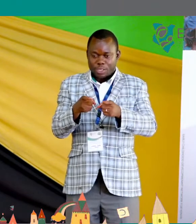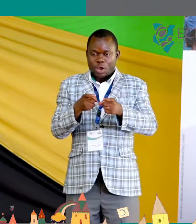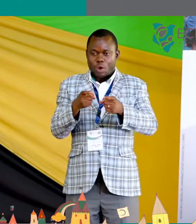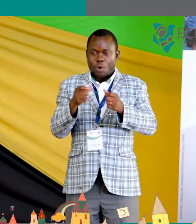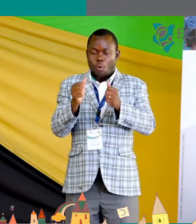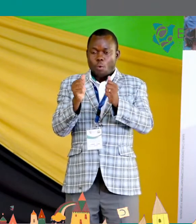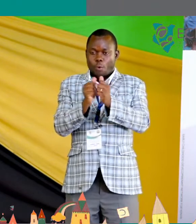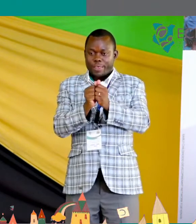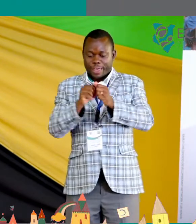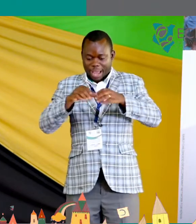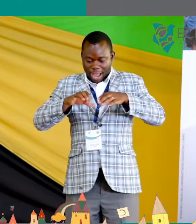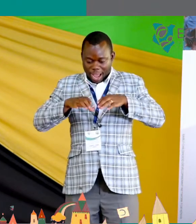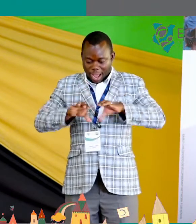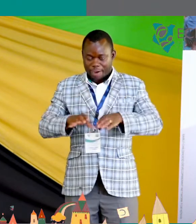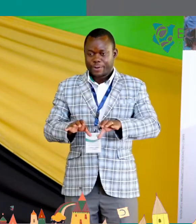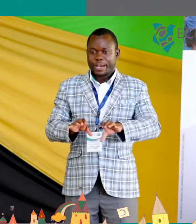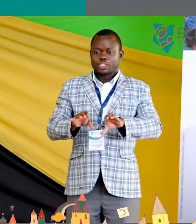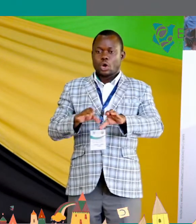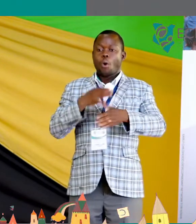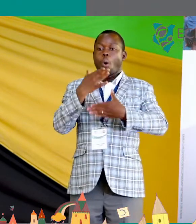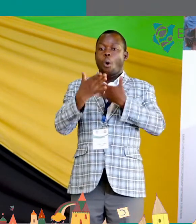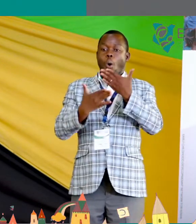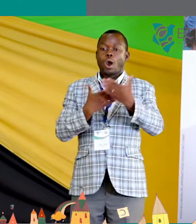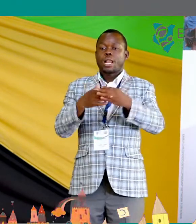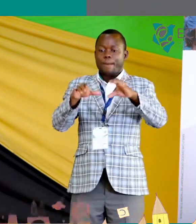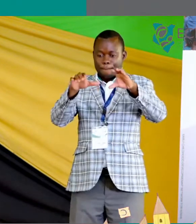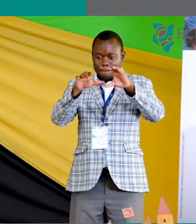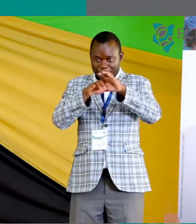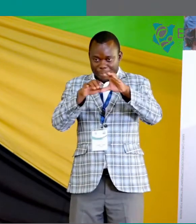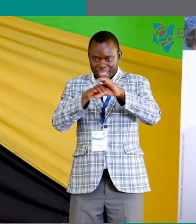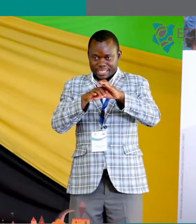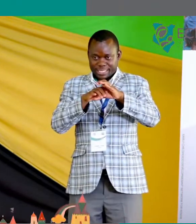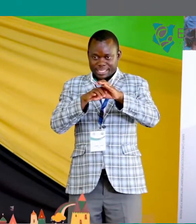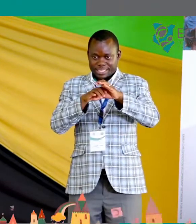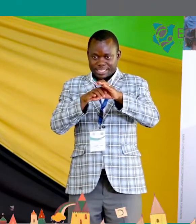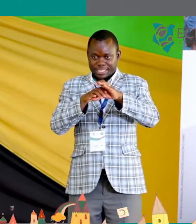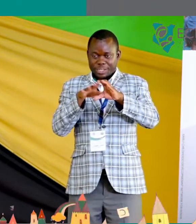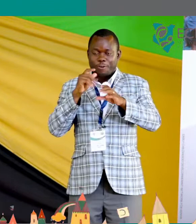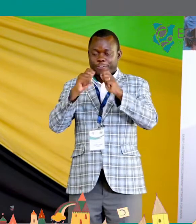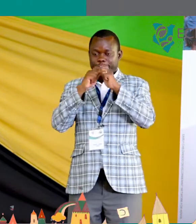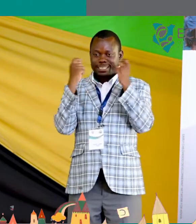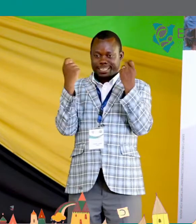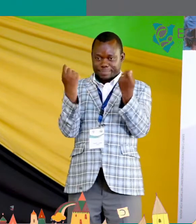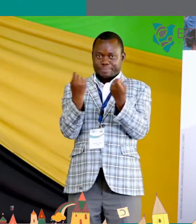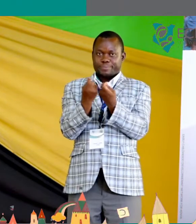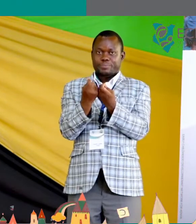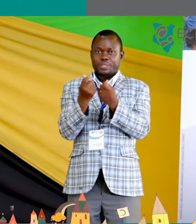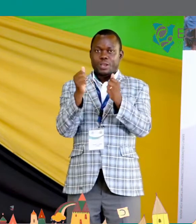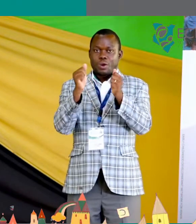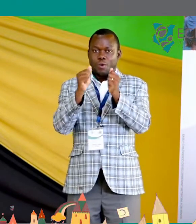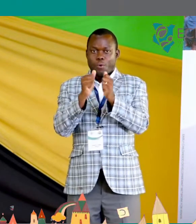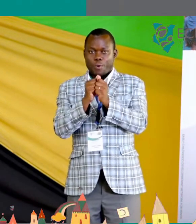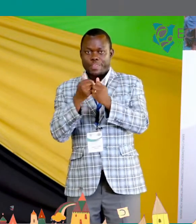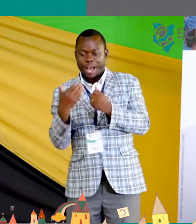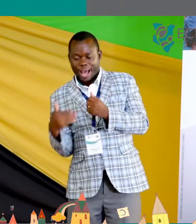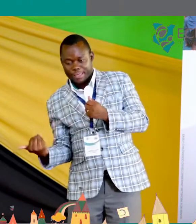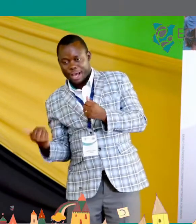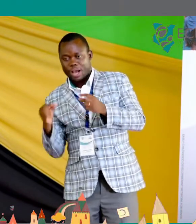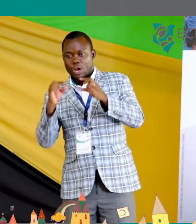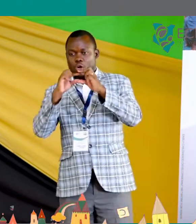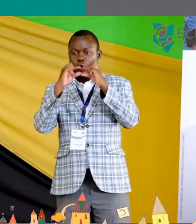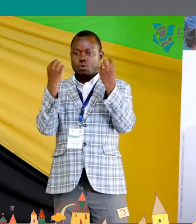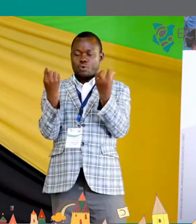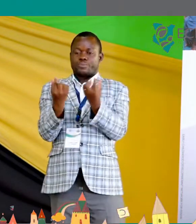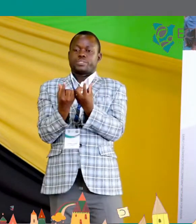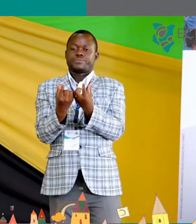of Agriculture are all members of the team. Our partners, Hilton Foundation, PATH, Childcare, KMET, UNICEF, just